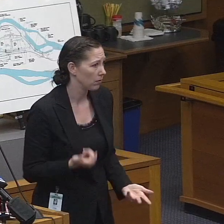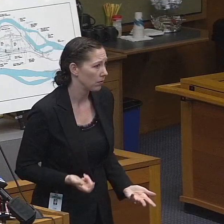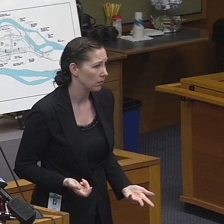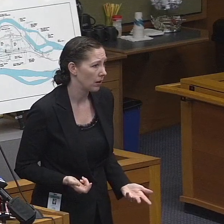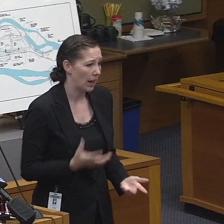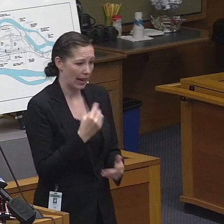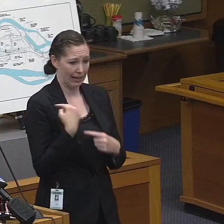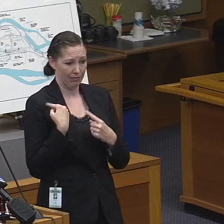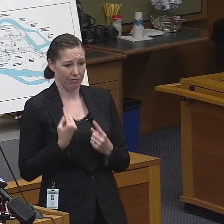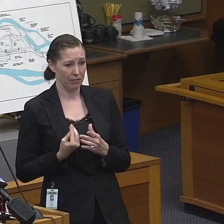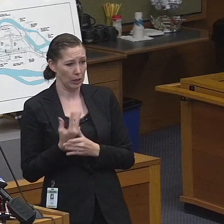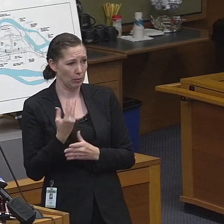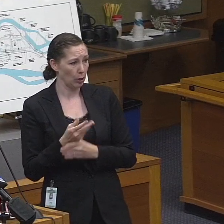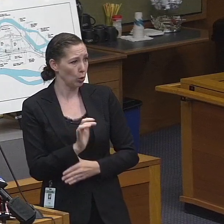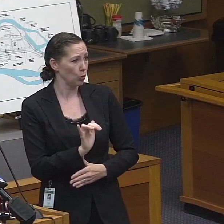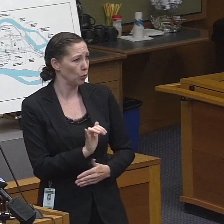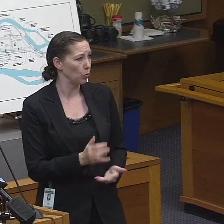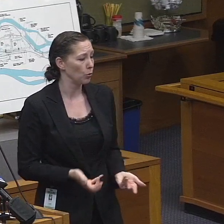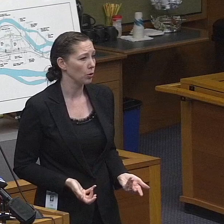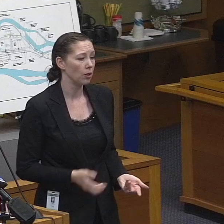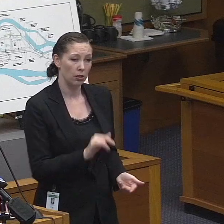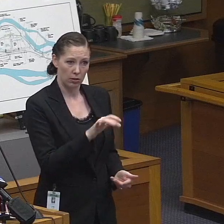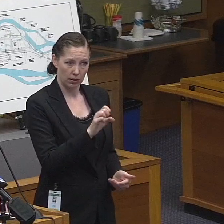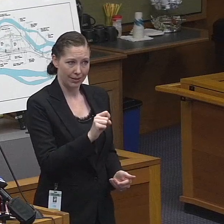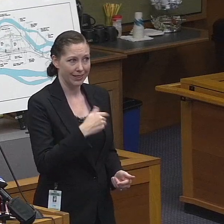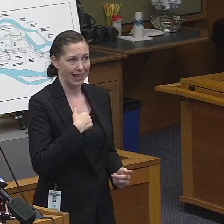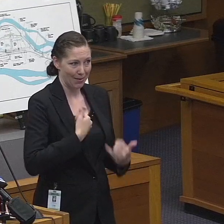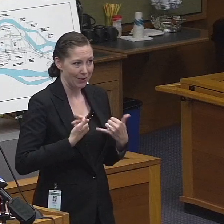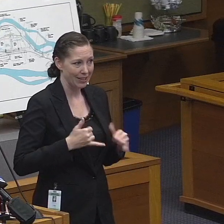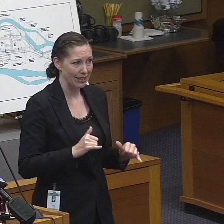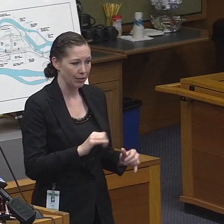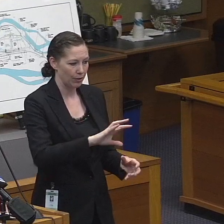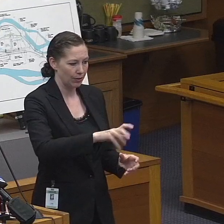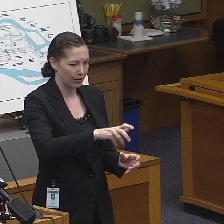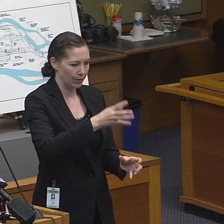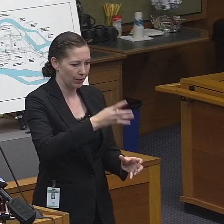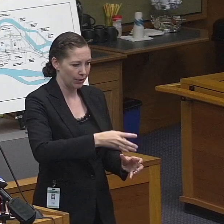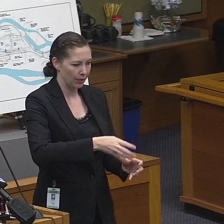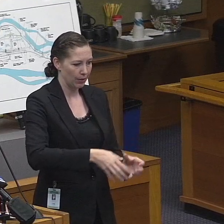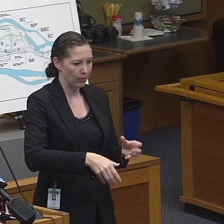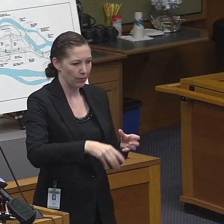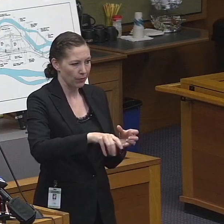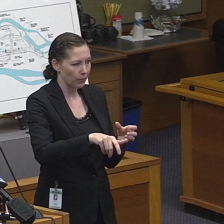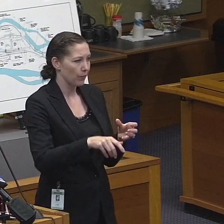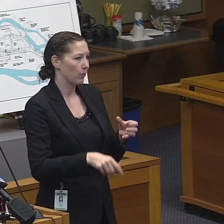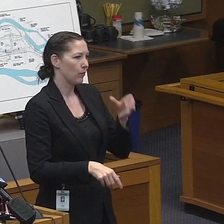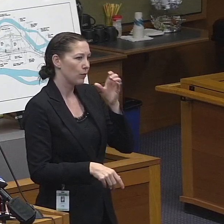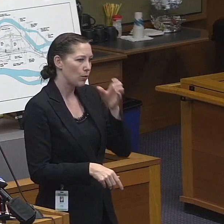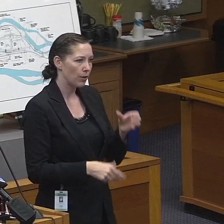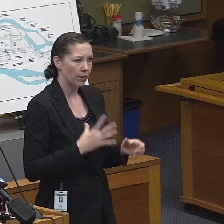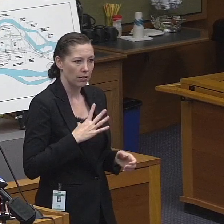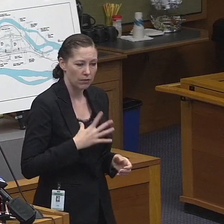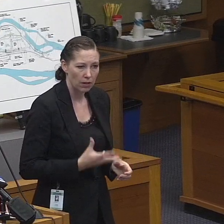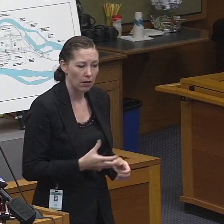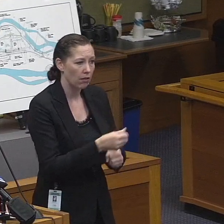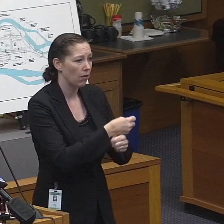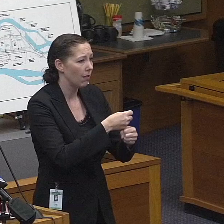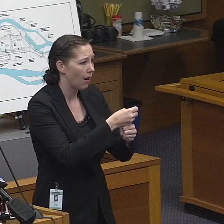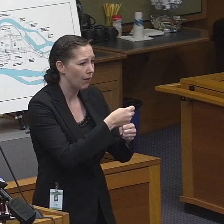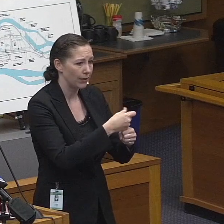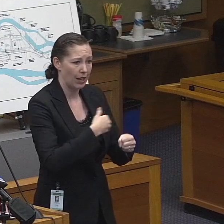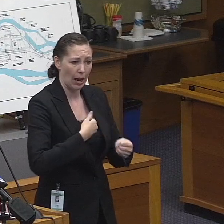in the spring. So yes, I am still drinking water, still drinking coffee, still